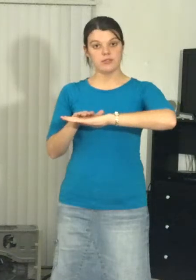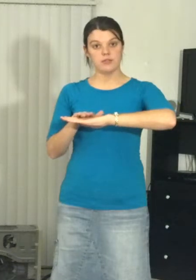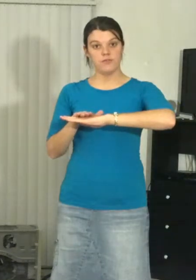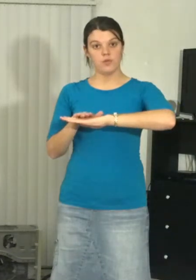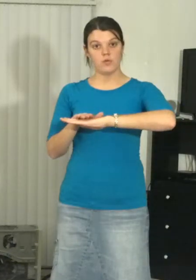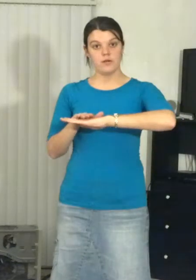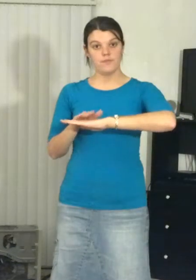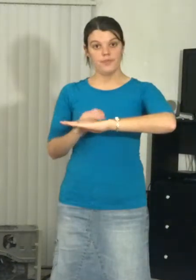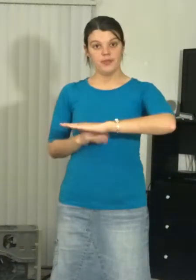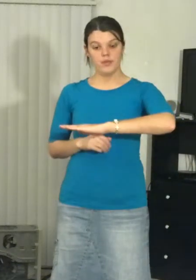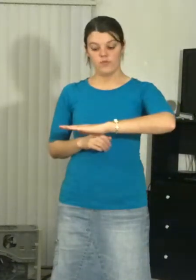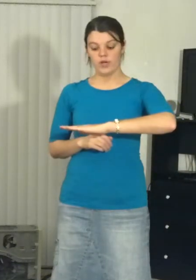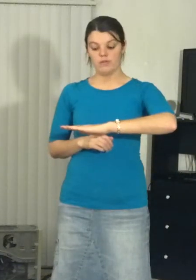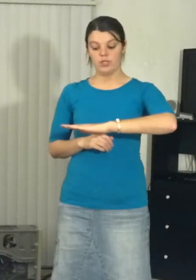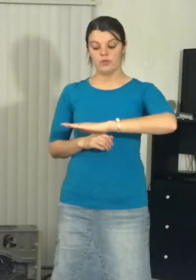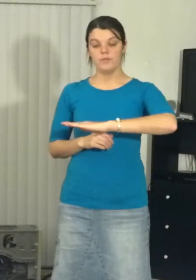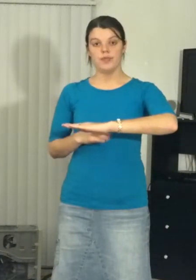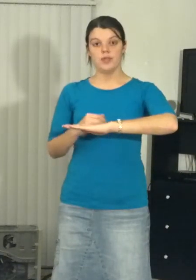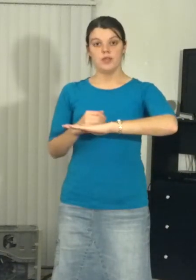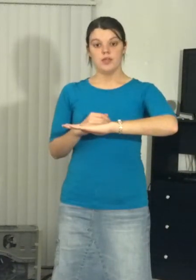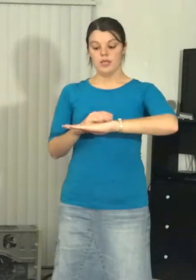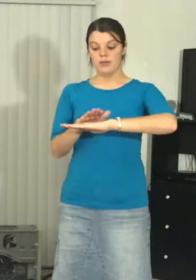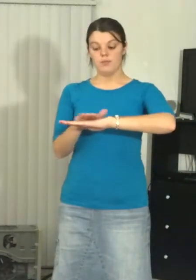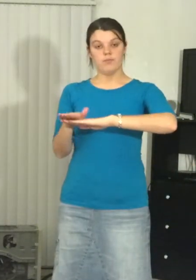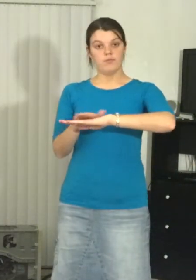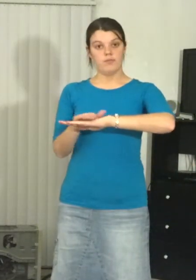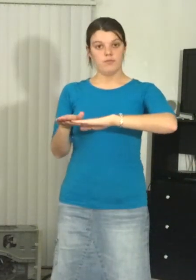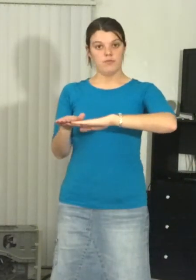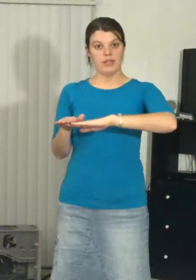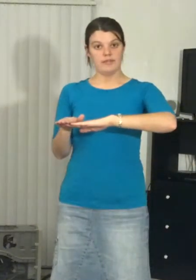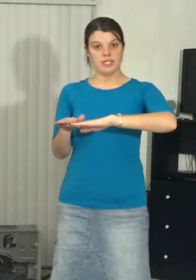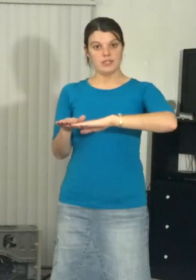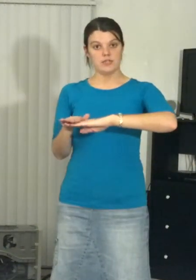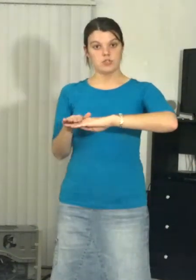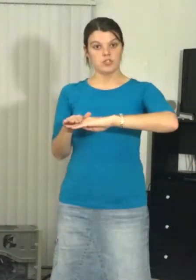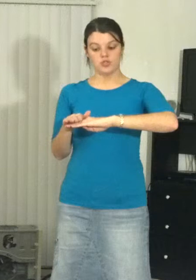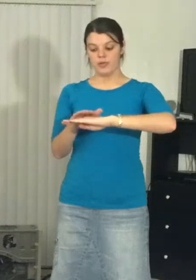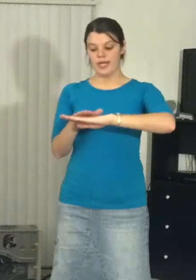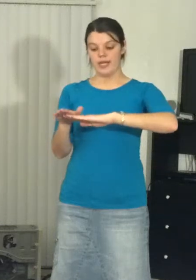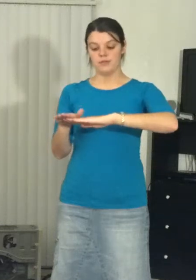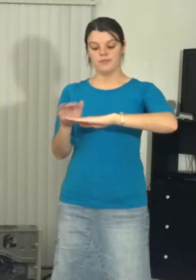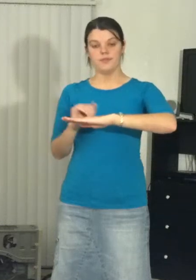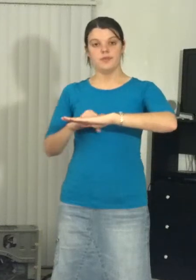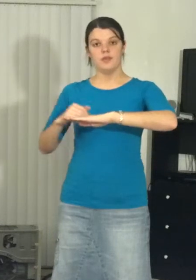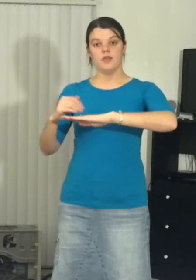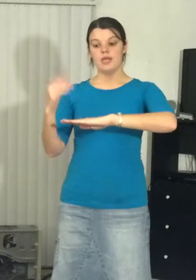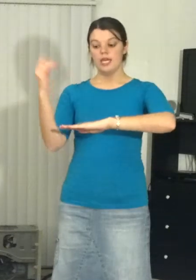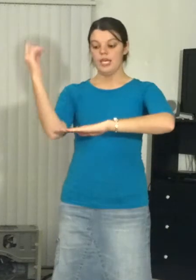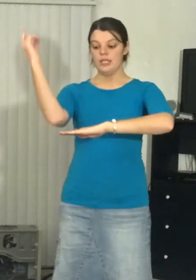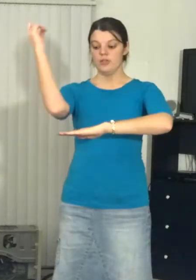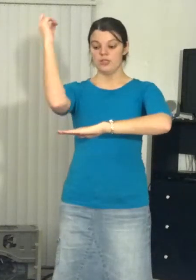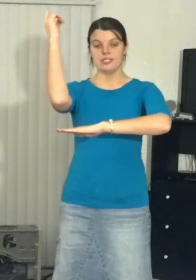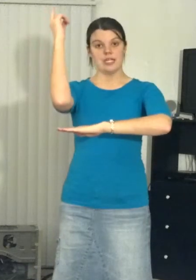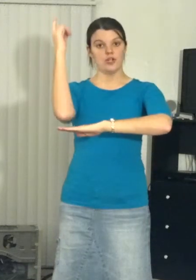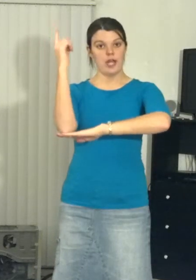to the floor in front of you, and left hand is just straight out. And then you're going to set your